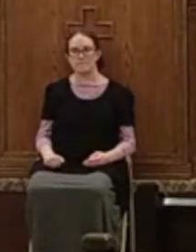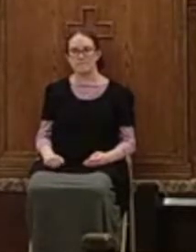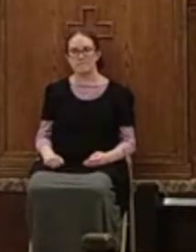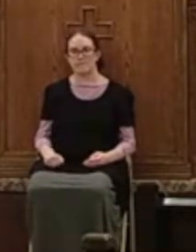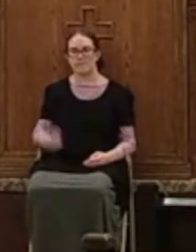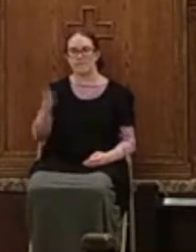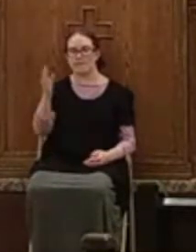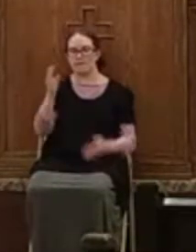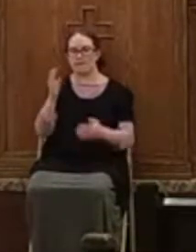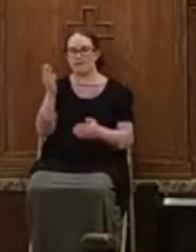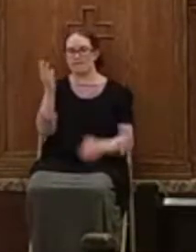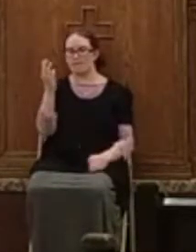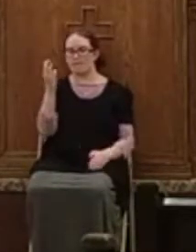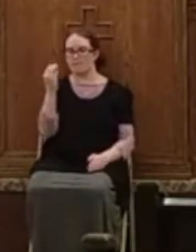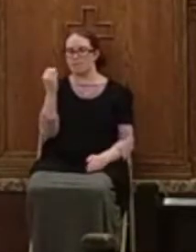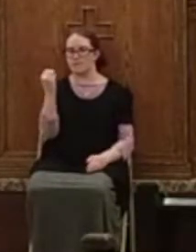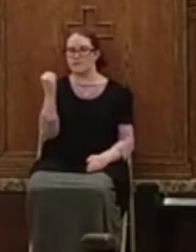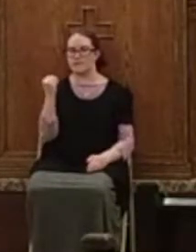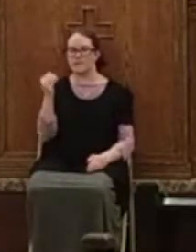14 through verse